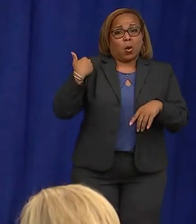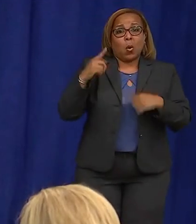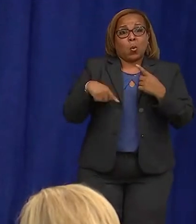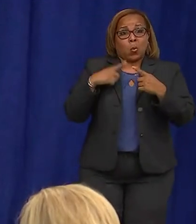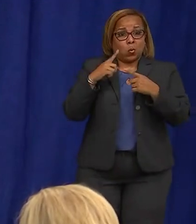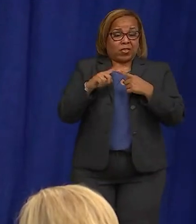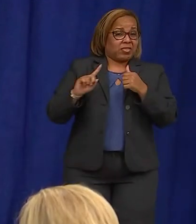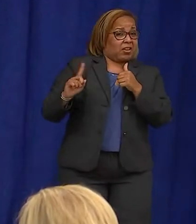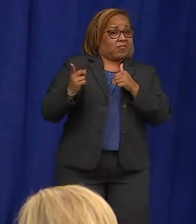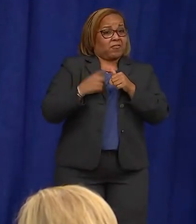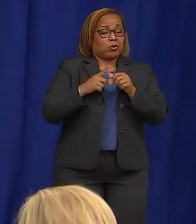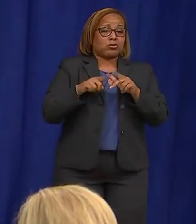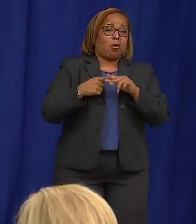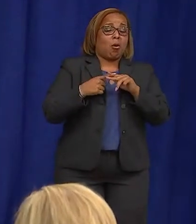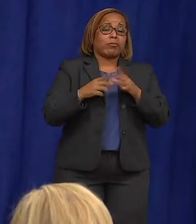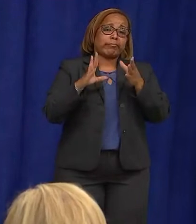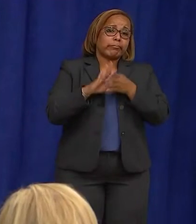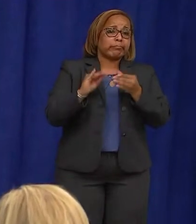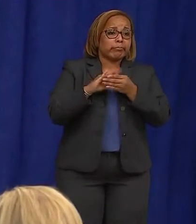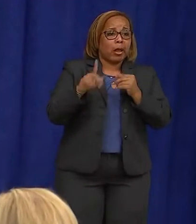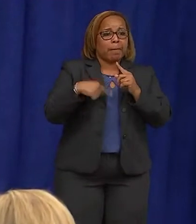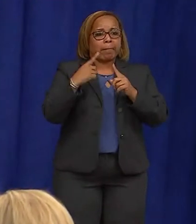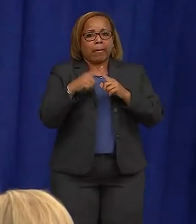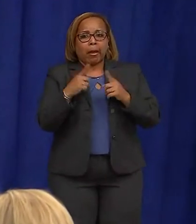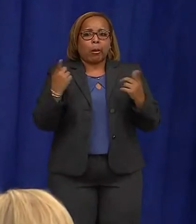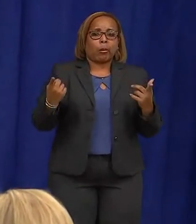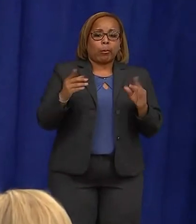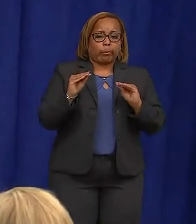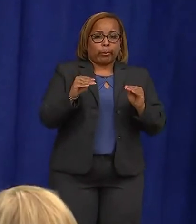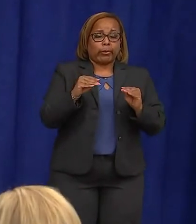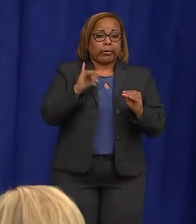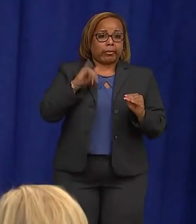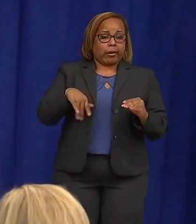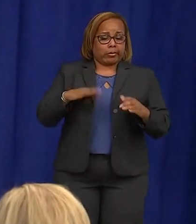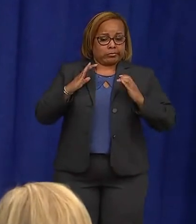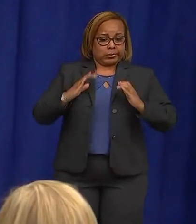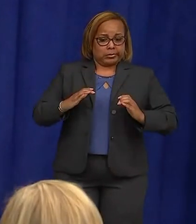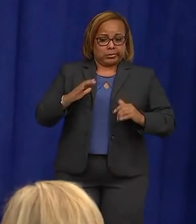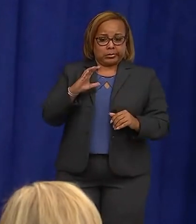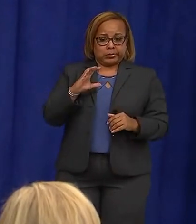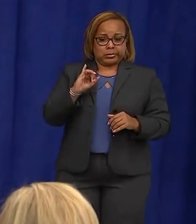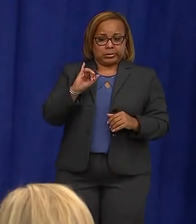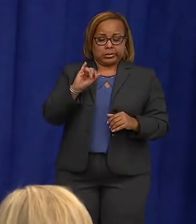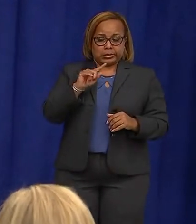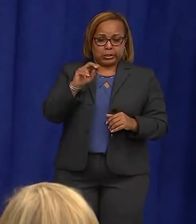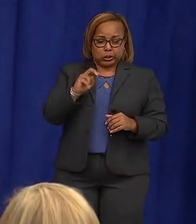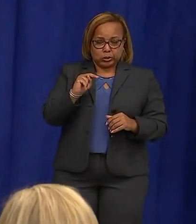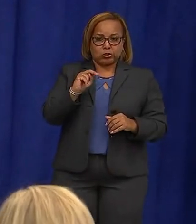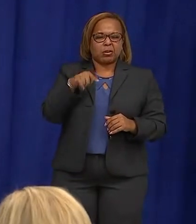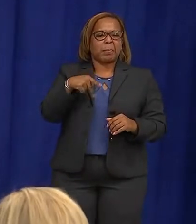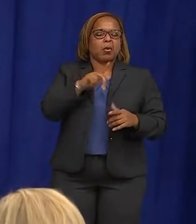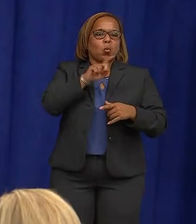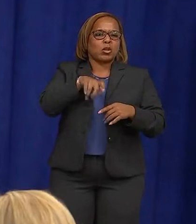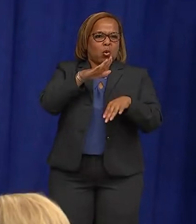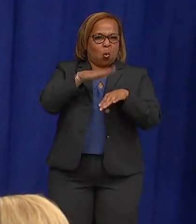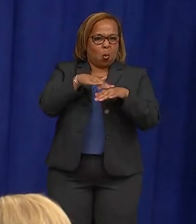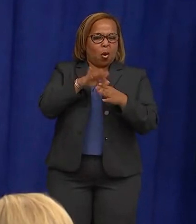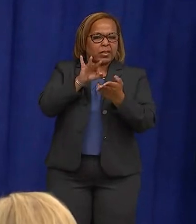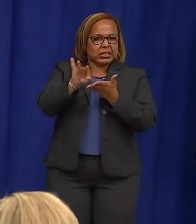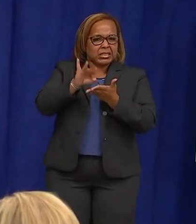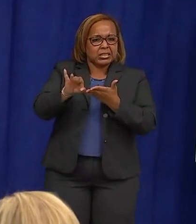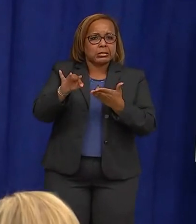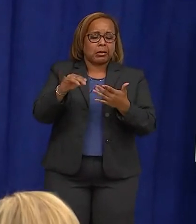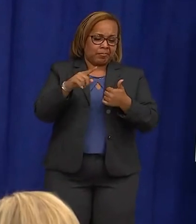president first started rattling the saber about putting a citizenship question on the census. I've been